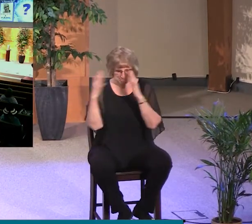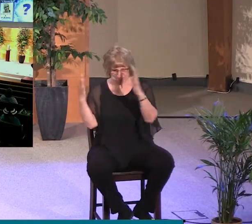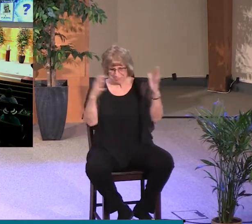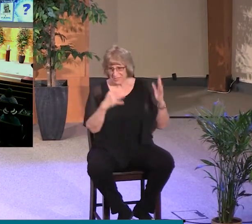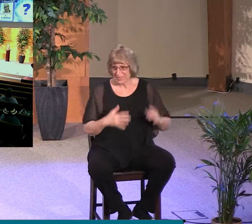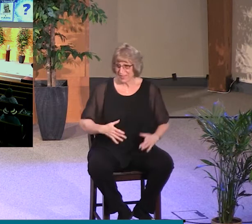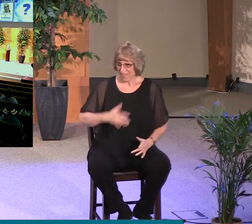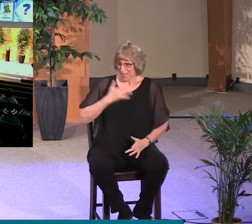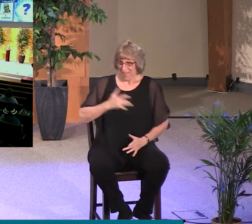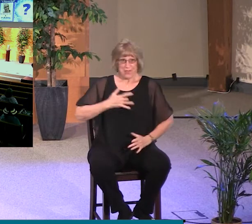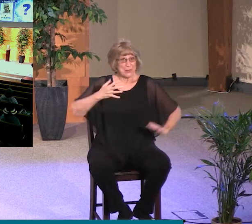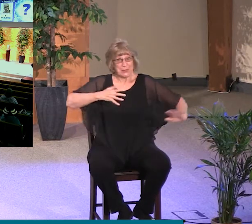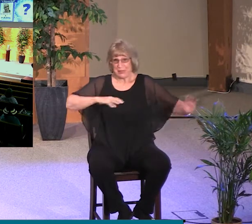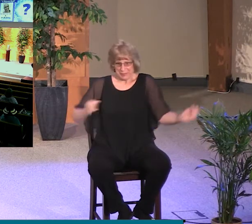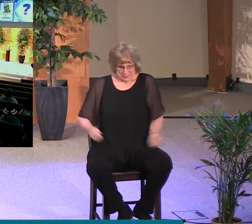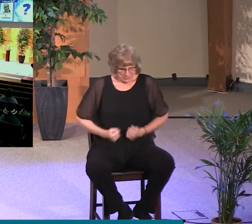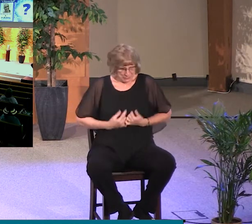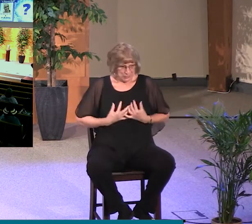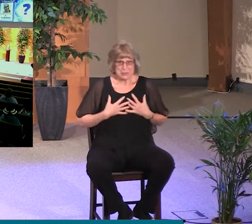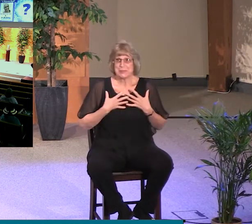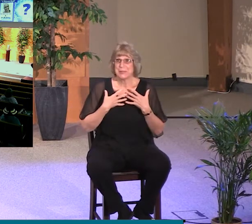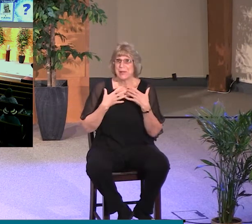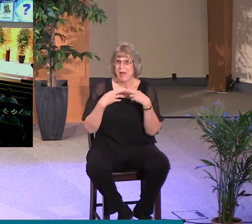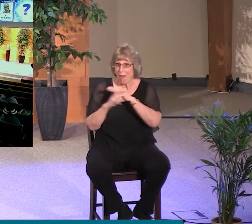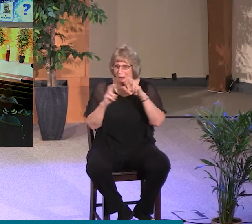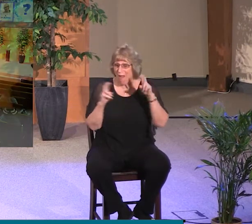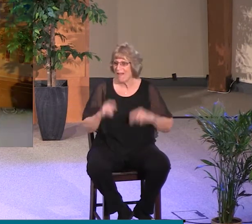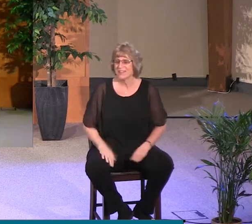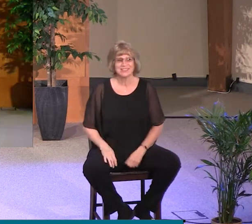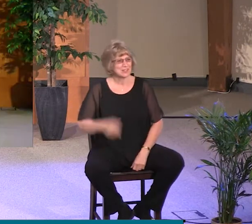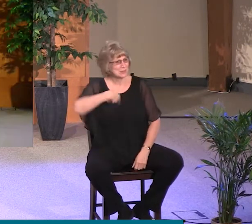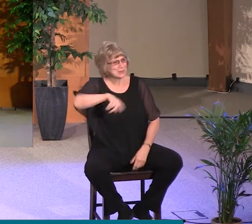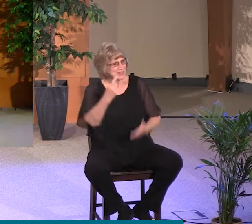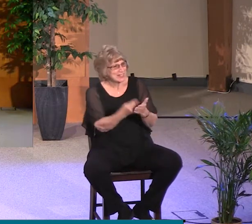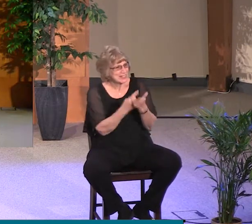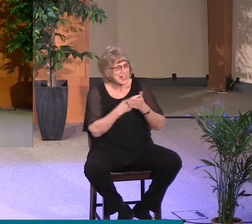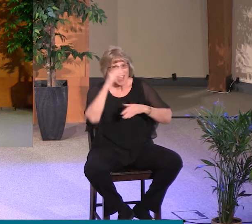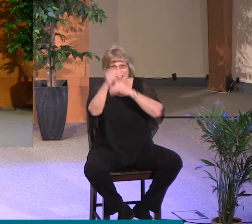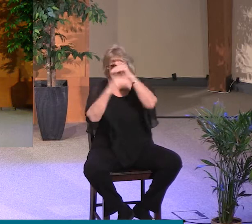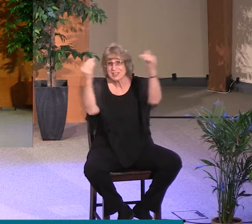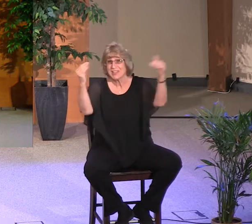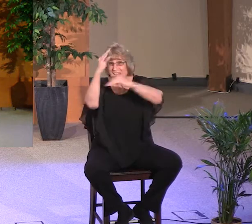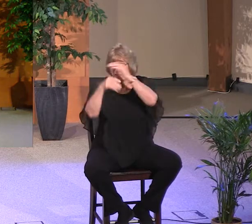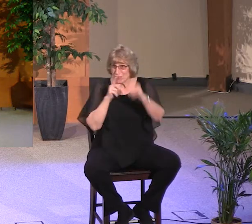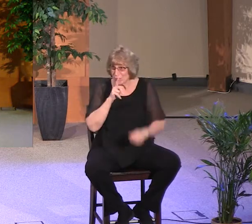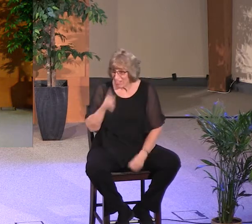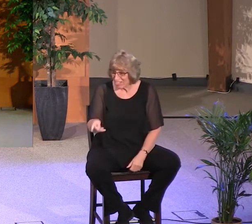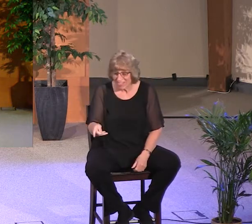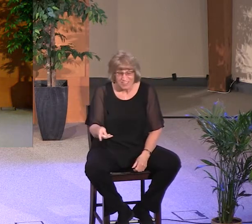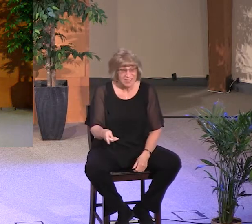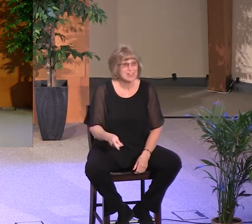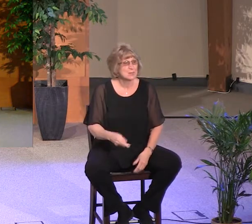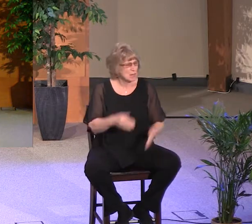Oh, I feel fired up. Okay, so we're going to be talking about heaven. Is heaven real? And